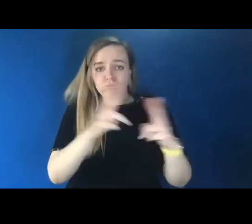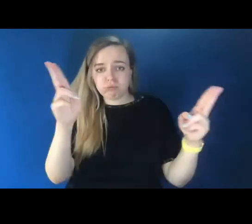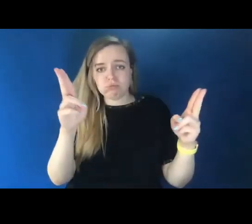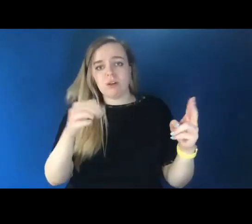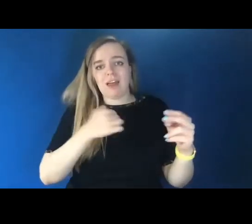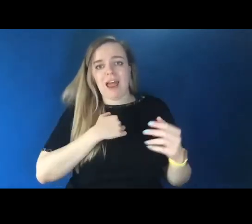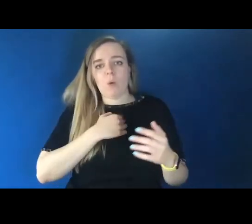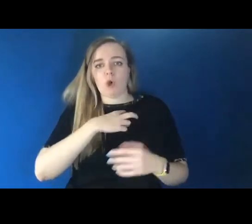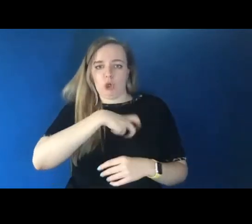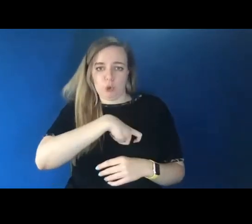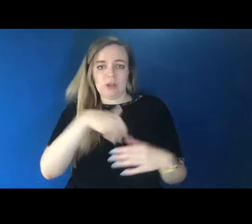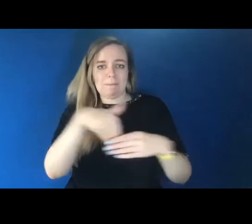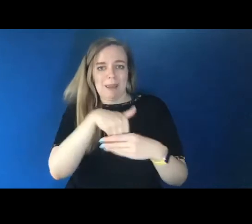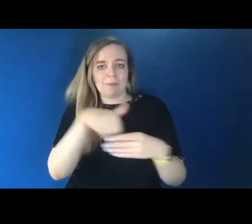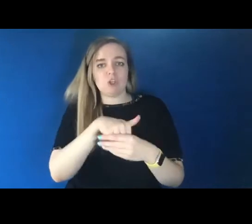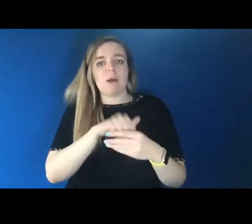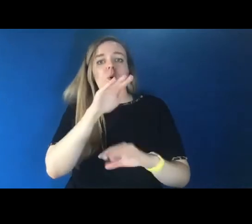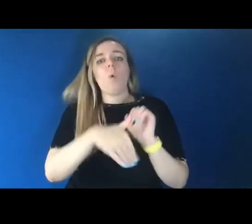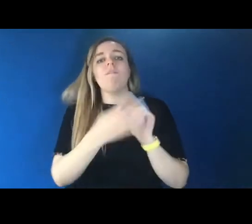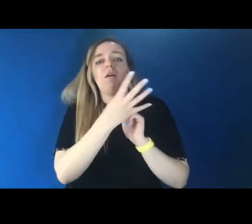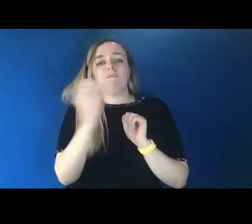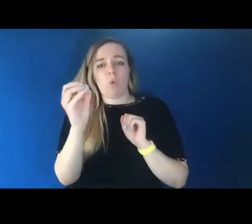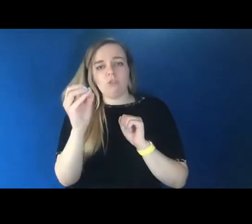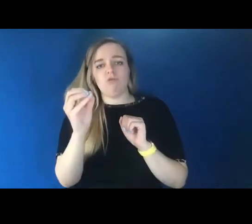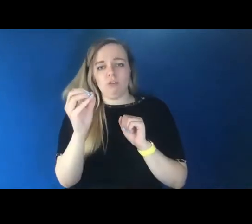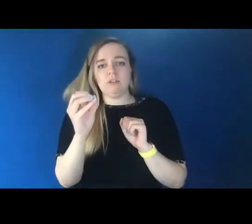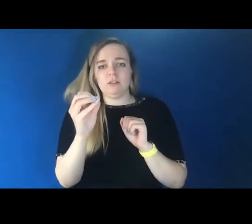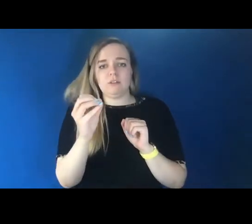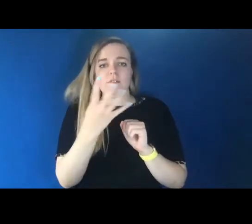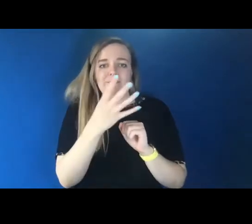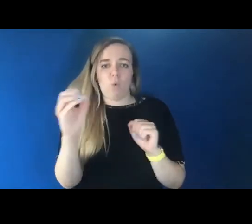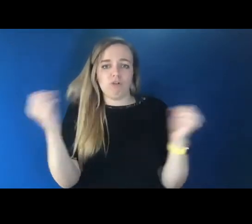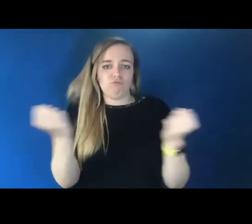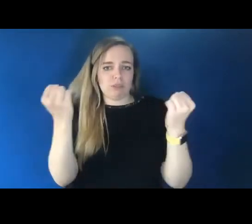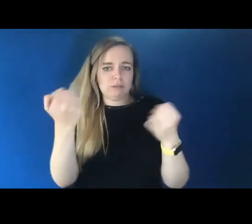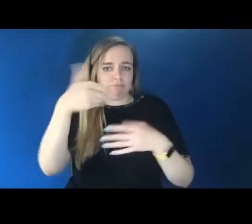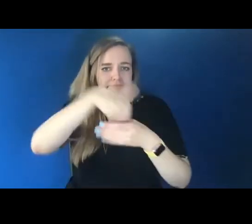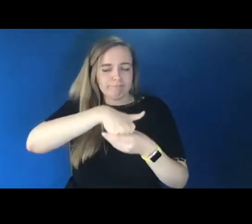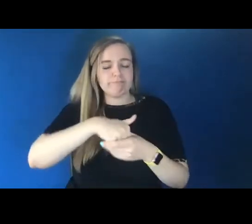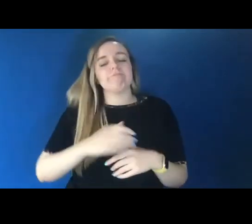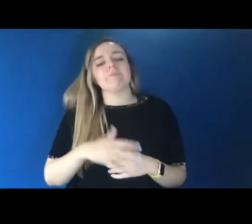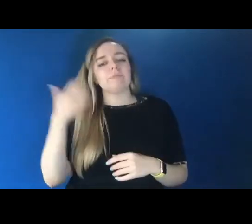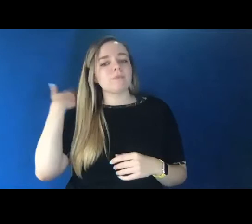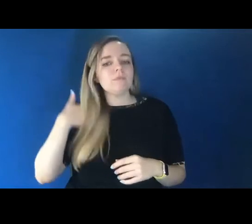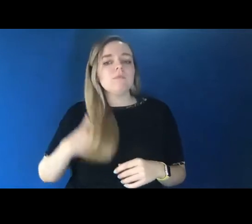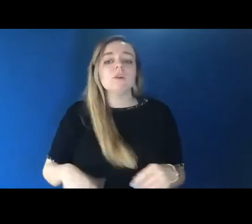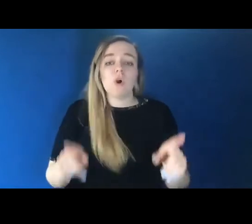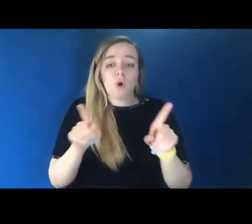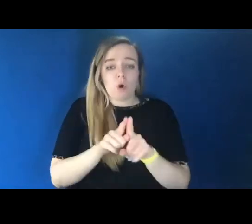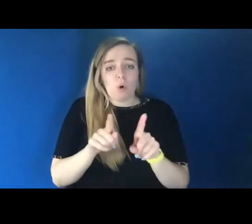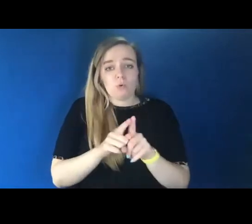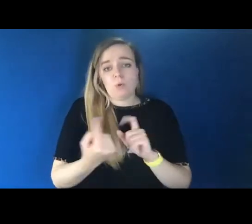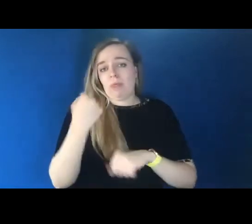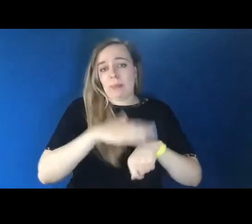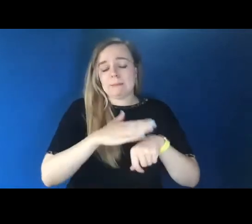membership for more than 400 strong. It was also at this time that reps